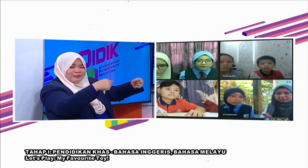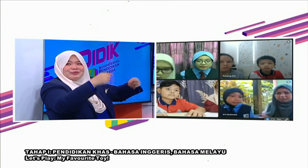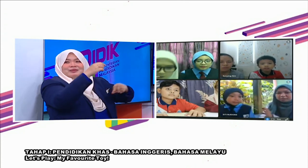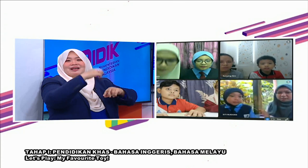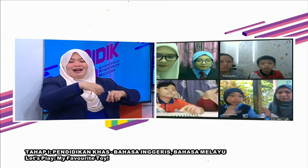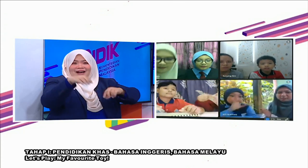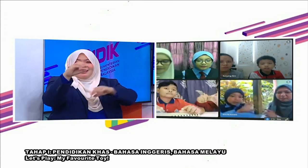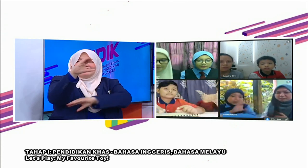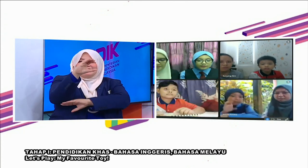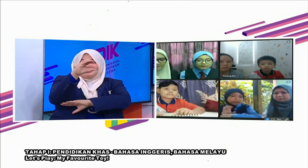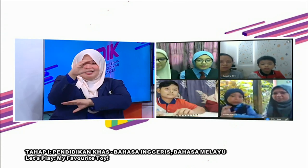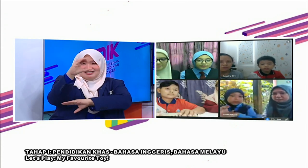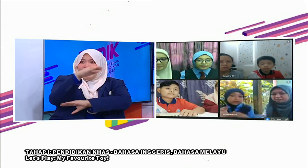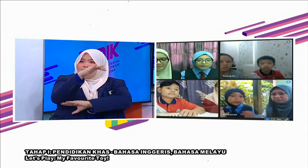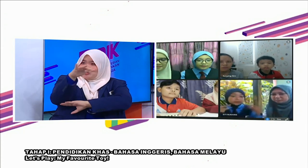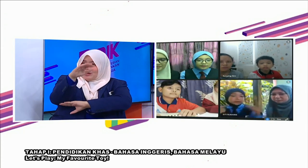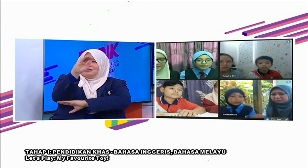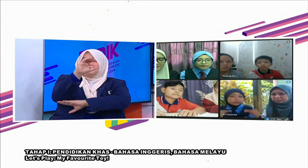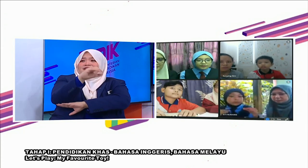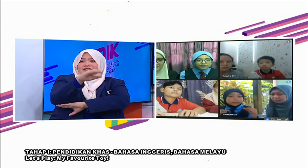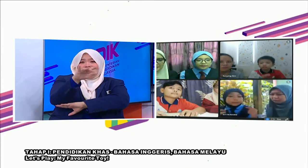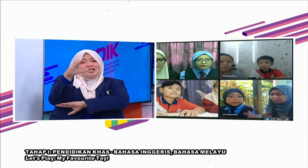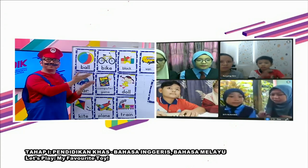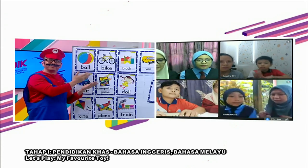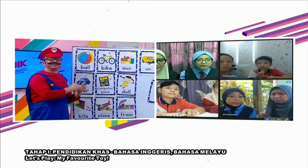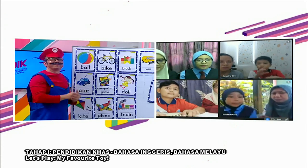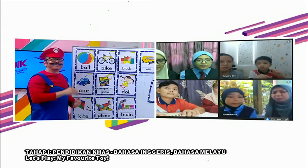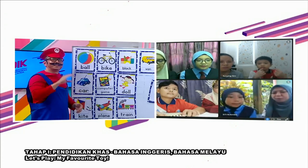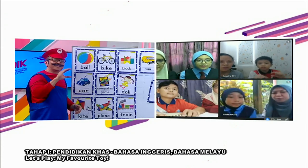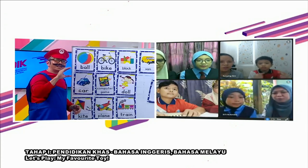Computer game. Yeah. Okay. How to spell? How to spell?